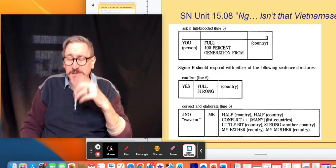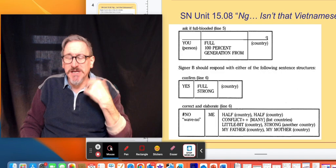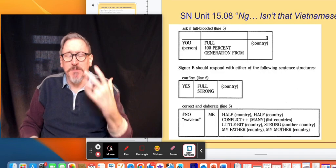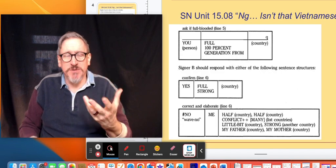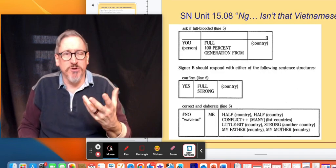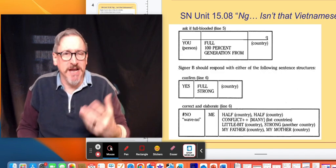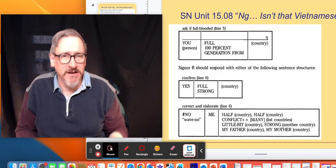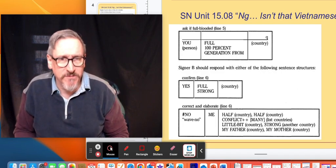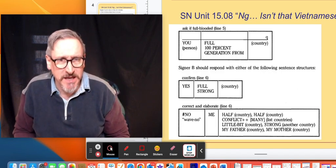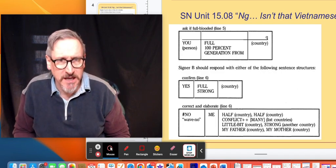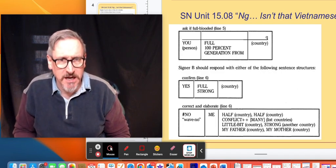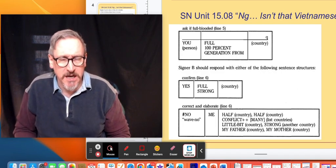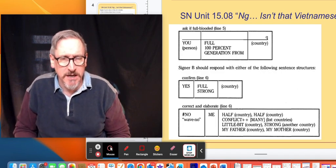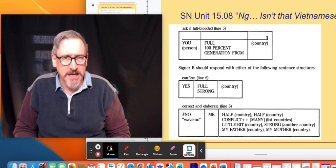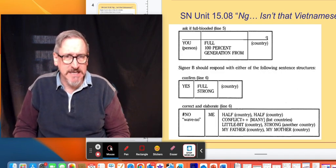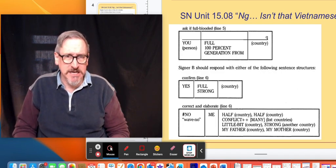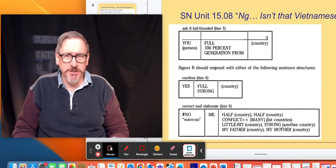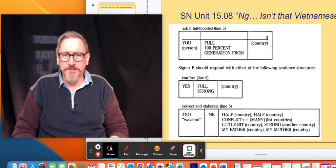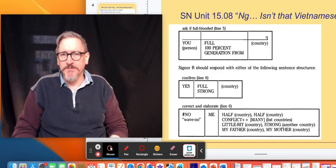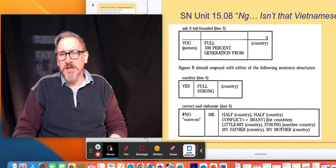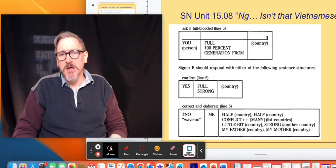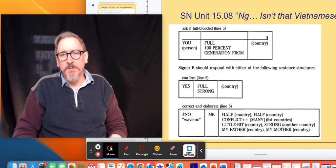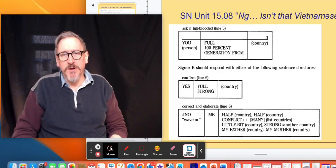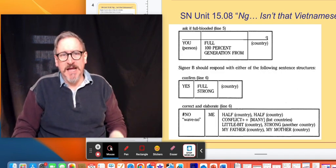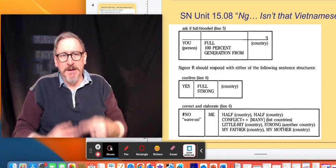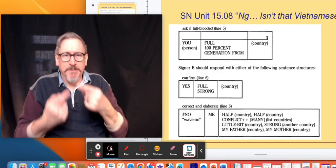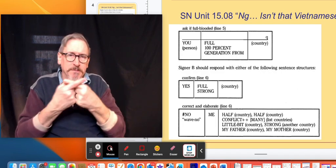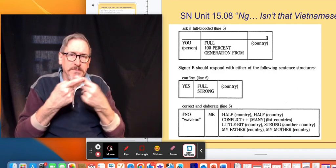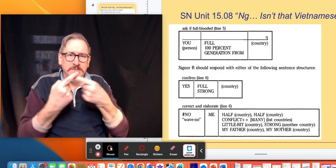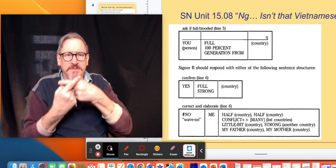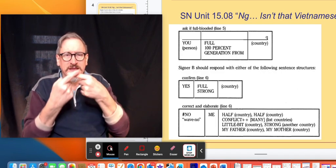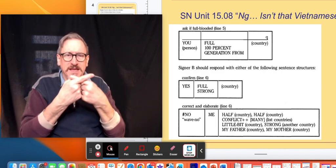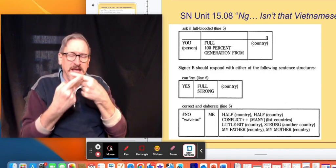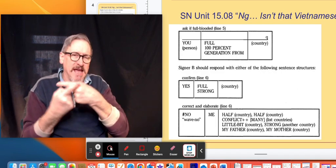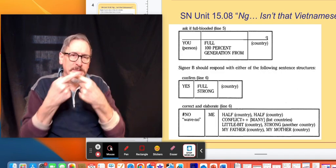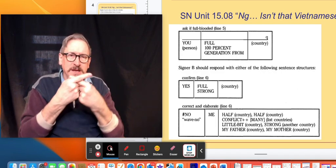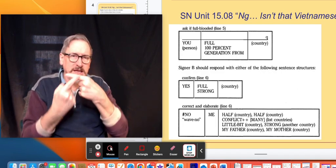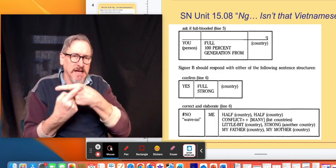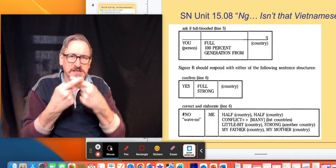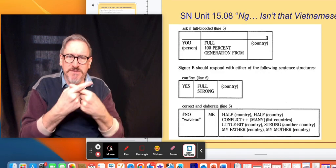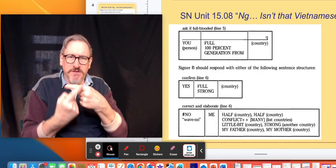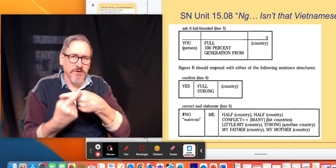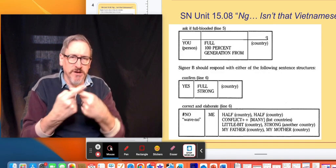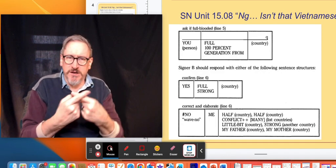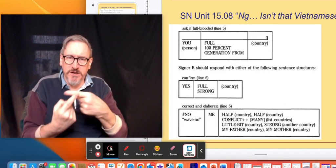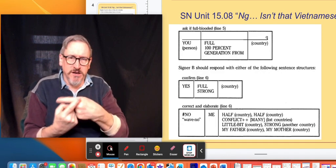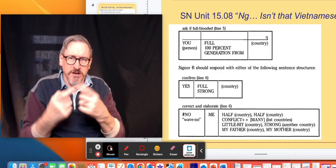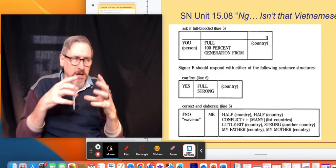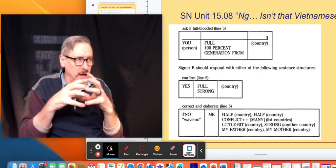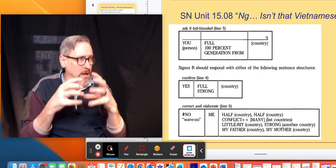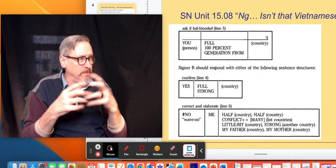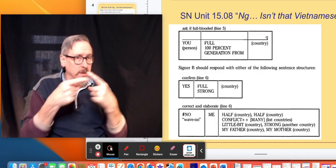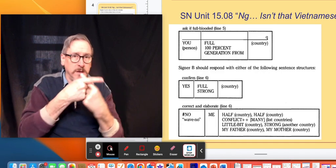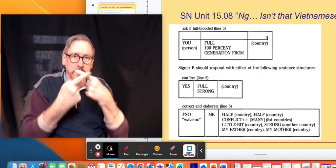it seems like a much more negative intention, but it can be lots of different